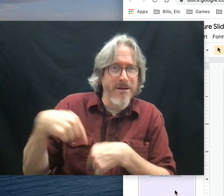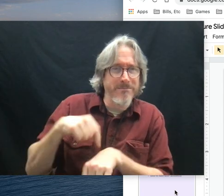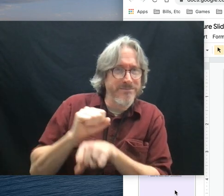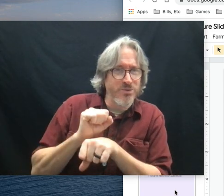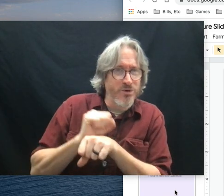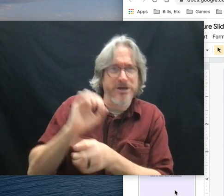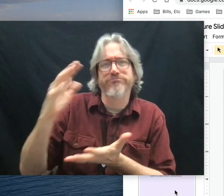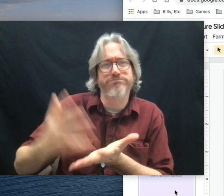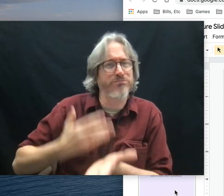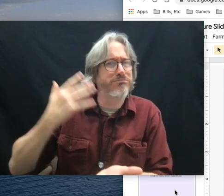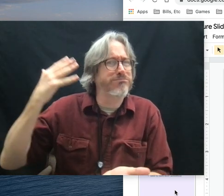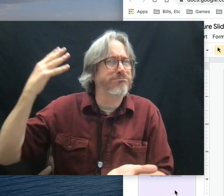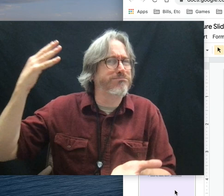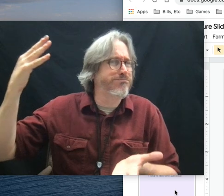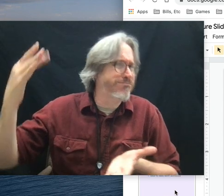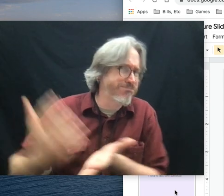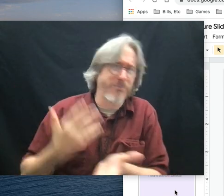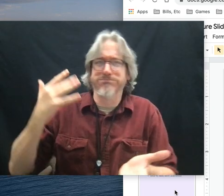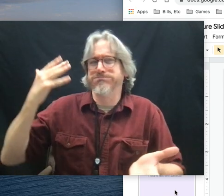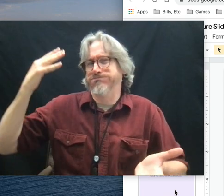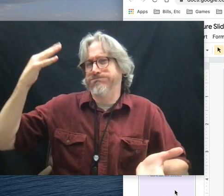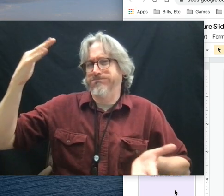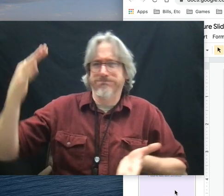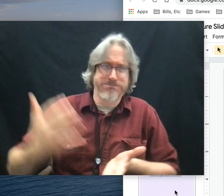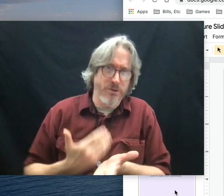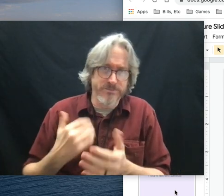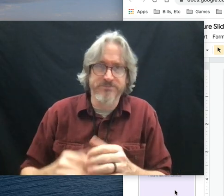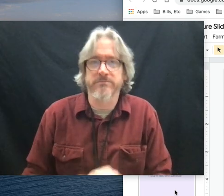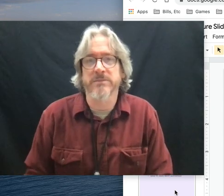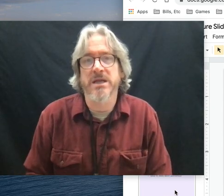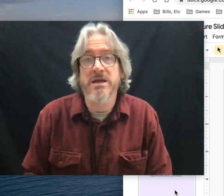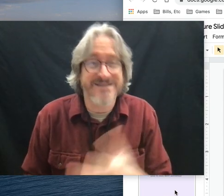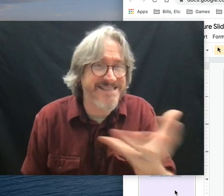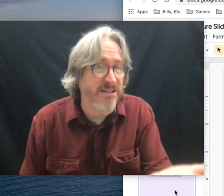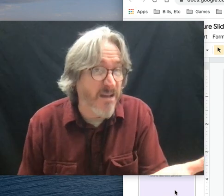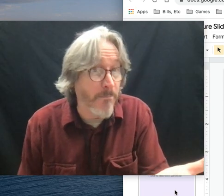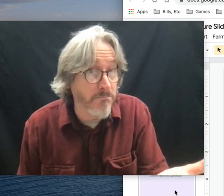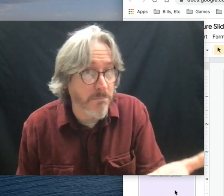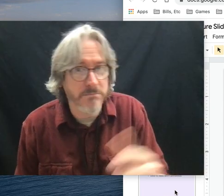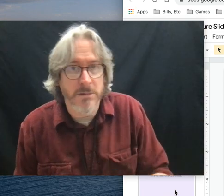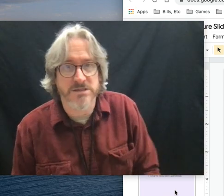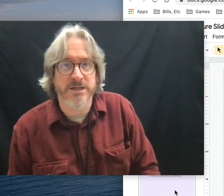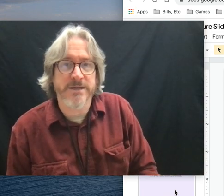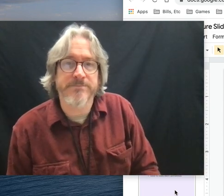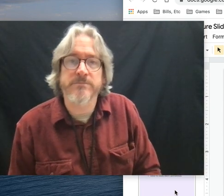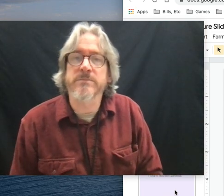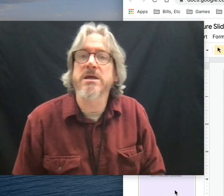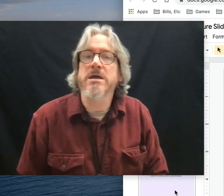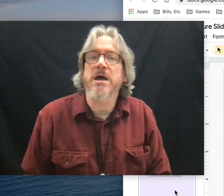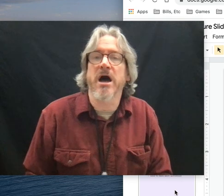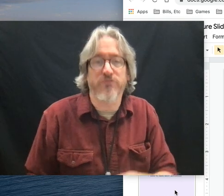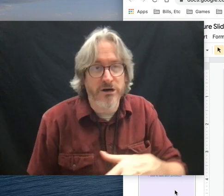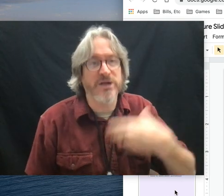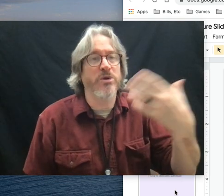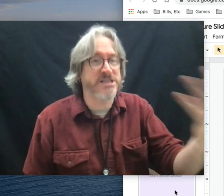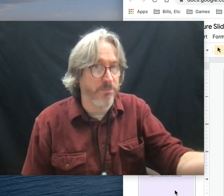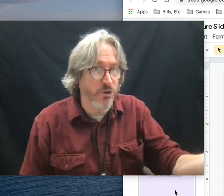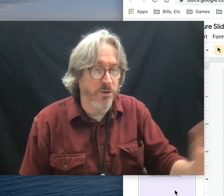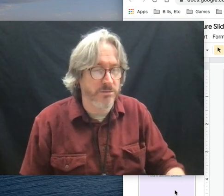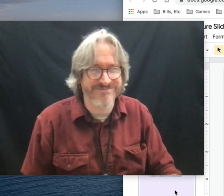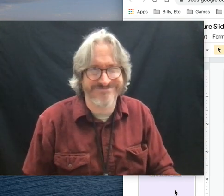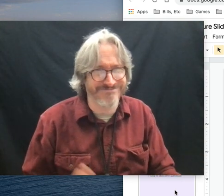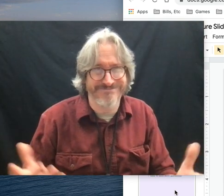will come to work. Boom, boom, boom. Seldom, ultimately. Rarely, once